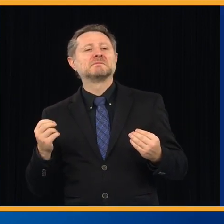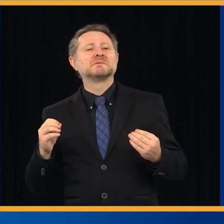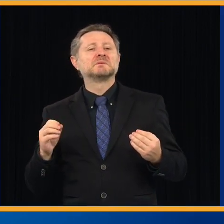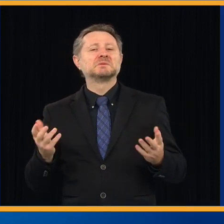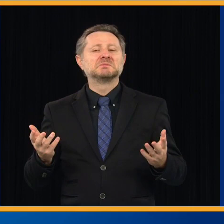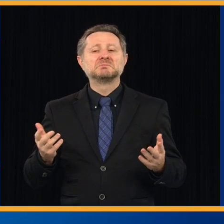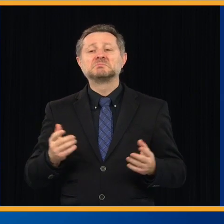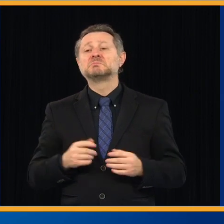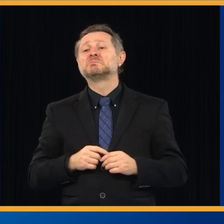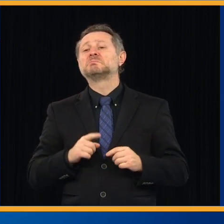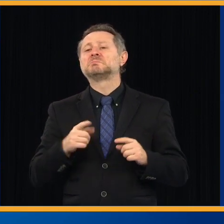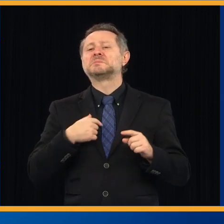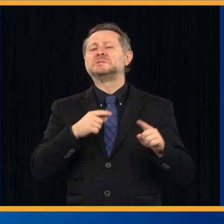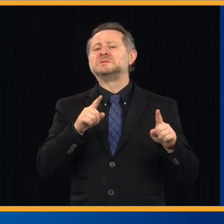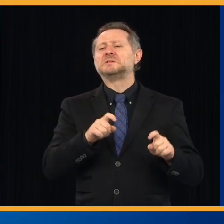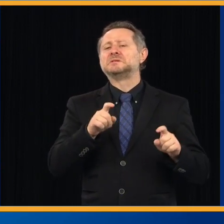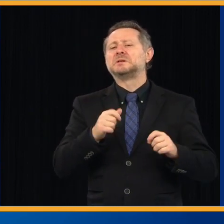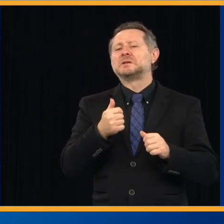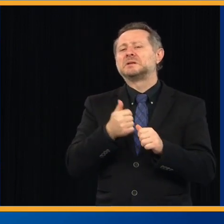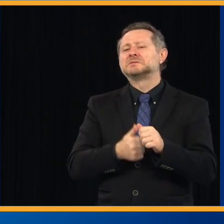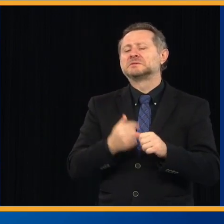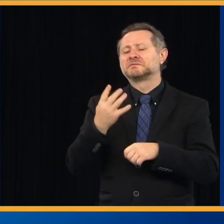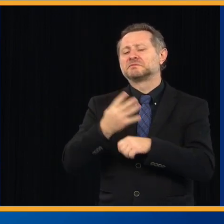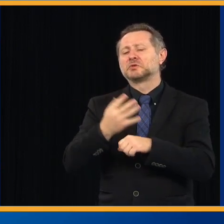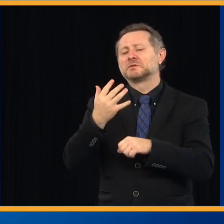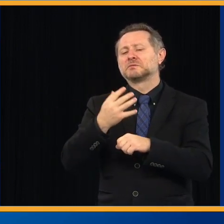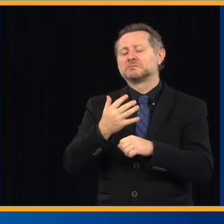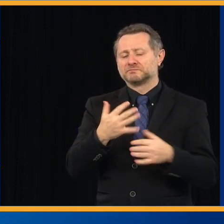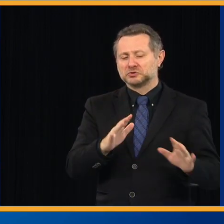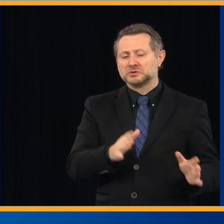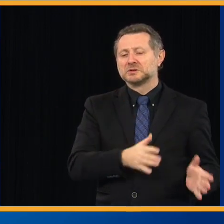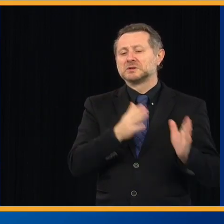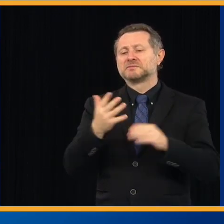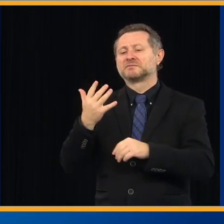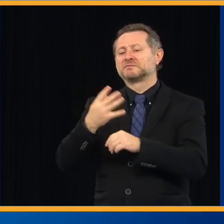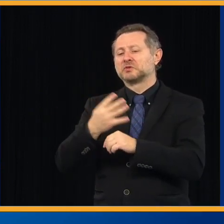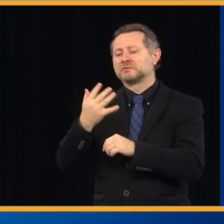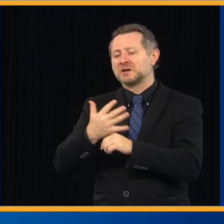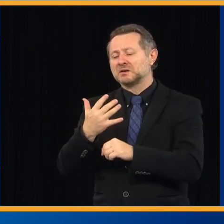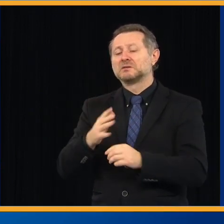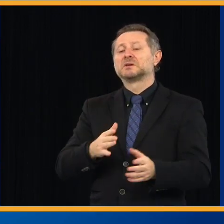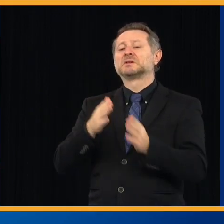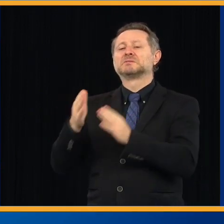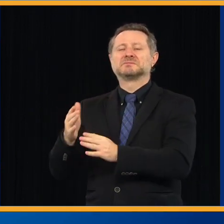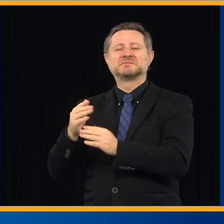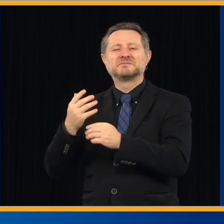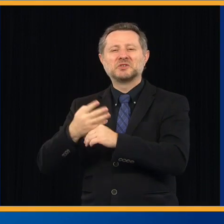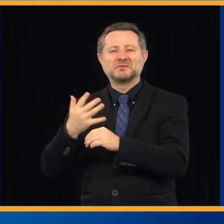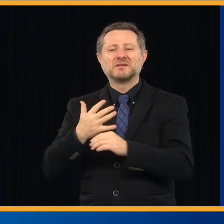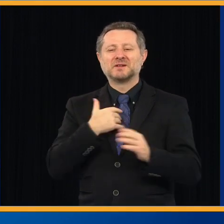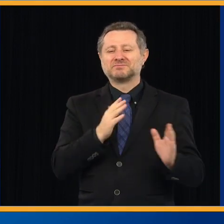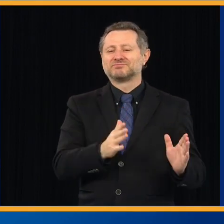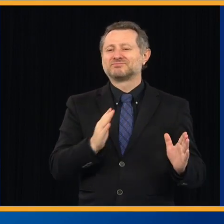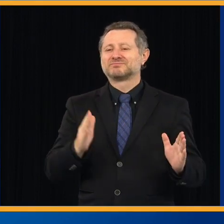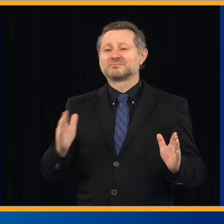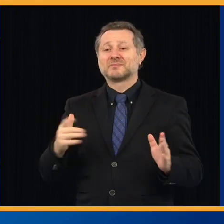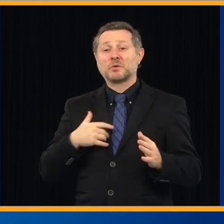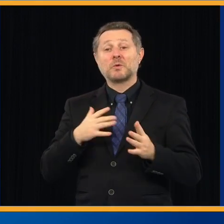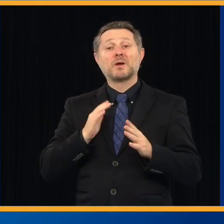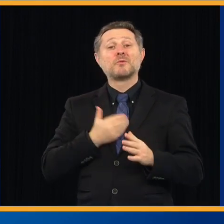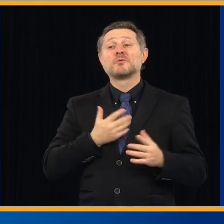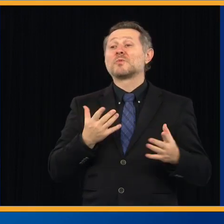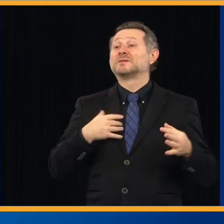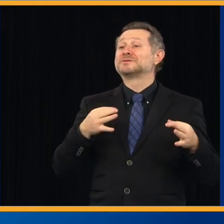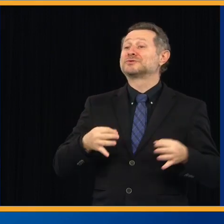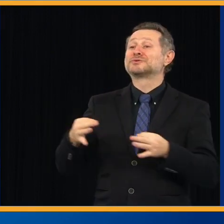about every 4 or 5 days. We have so much at stake, so many decisions that we have to make, that we